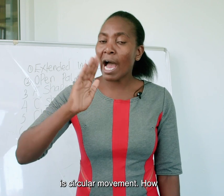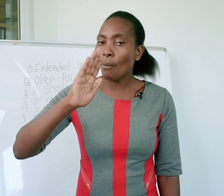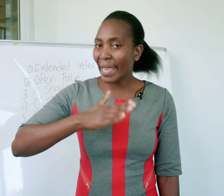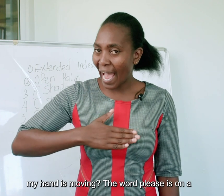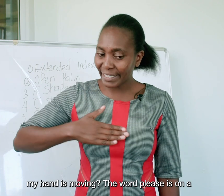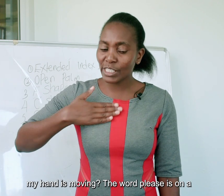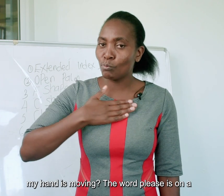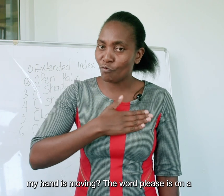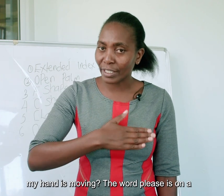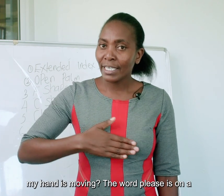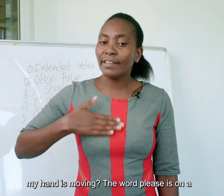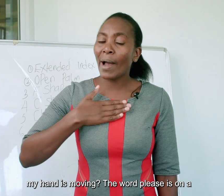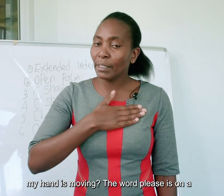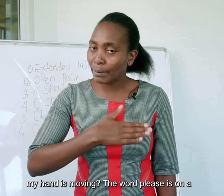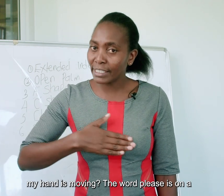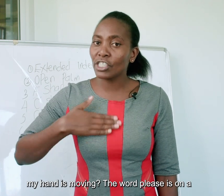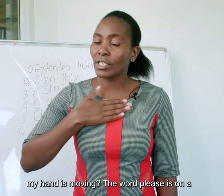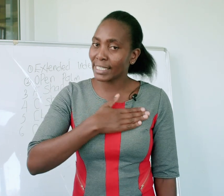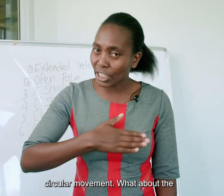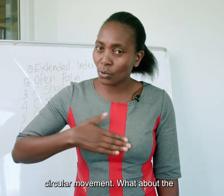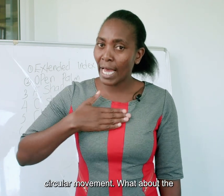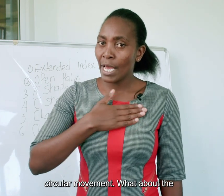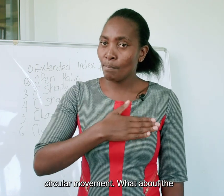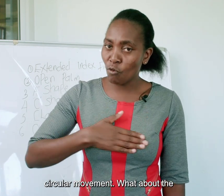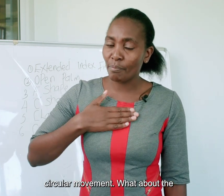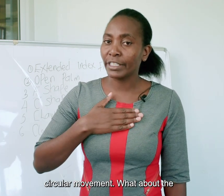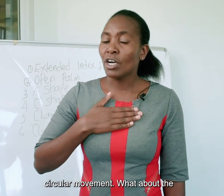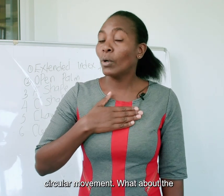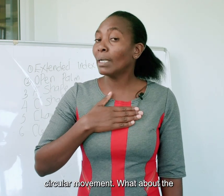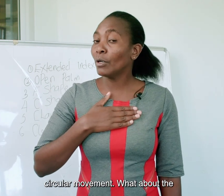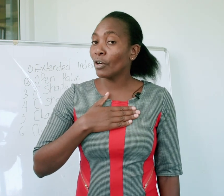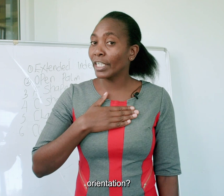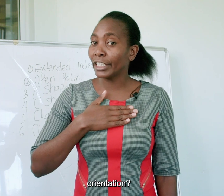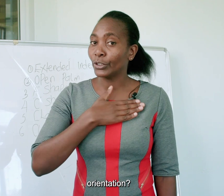How my hand is moving. The word please is on a circular movement. What about the orientation?